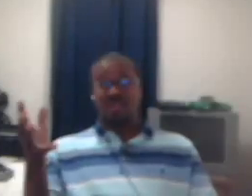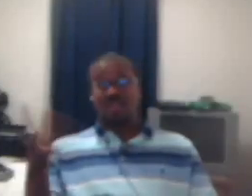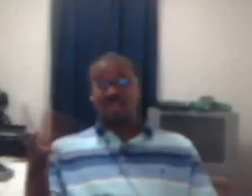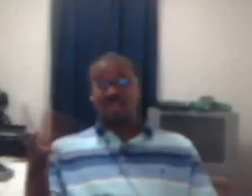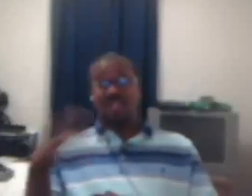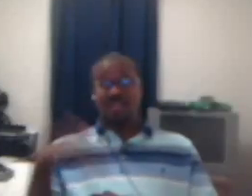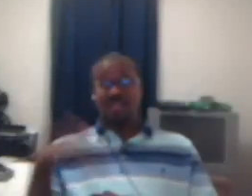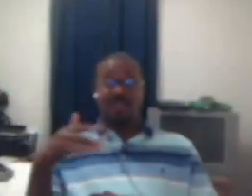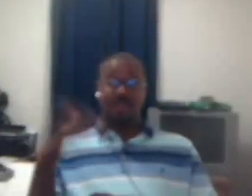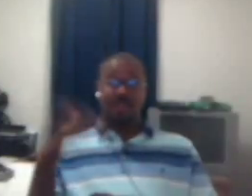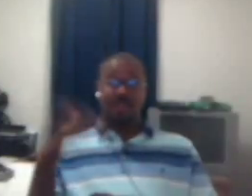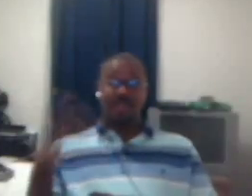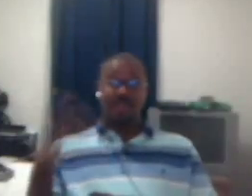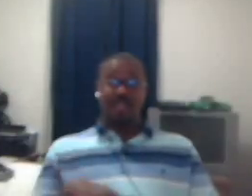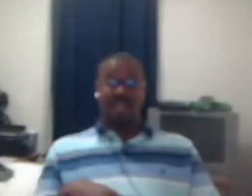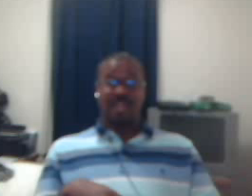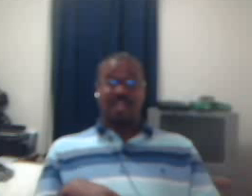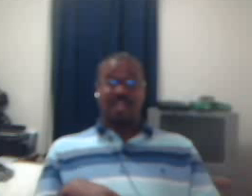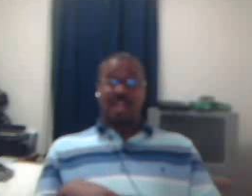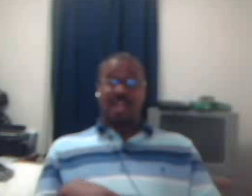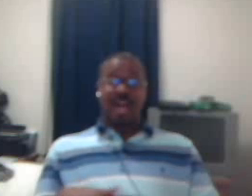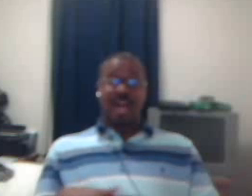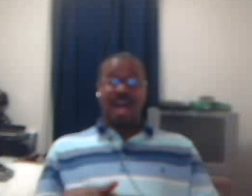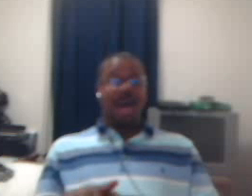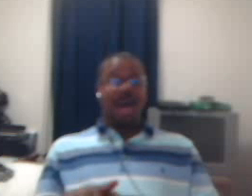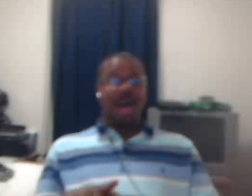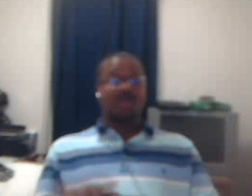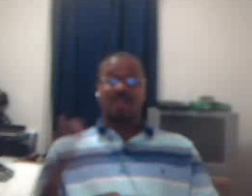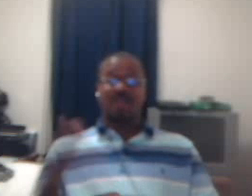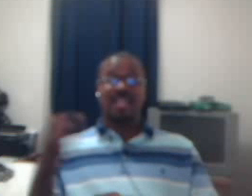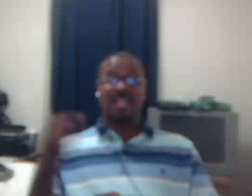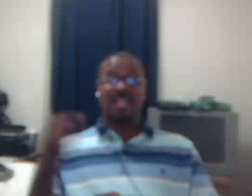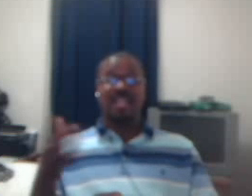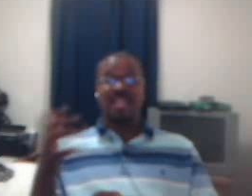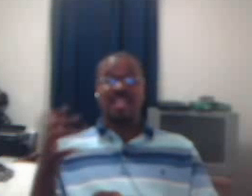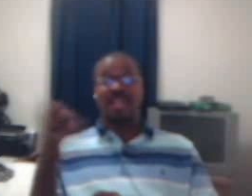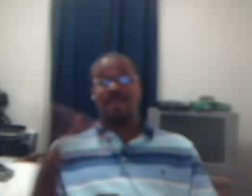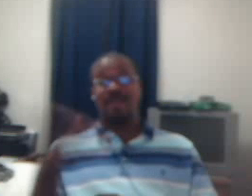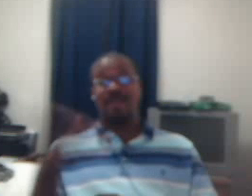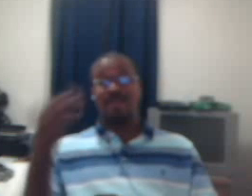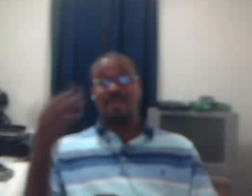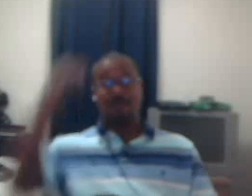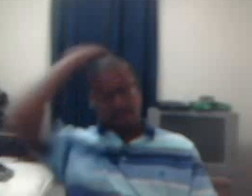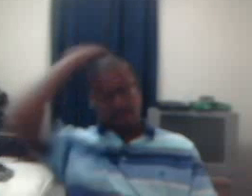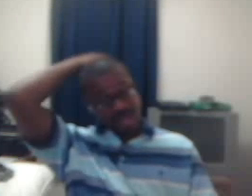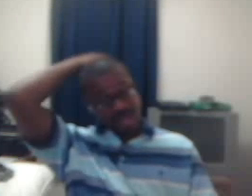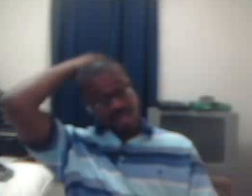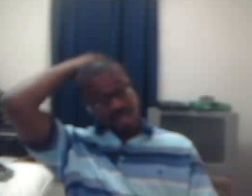Sotomayor's opinion on that? I'm surprised he didn't make a report on that, you